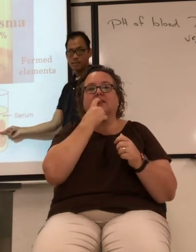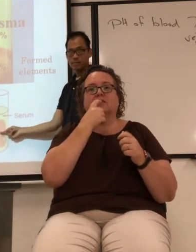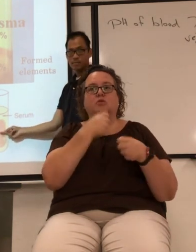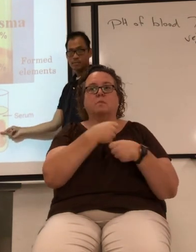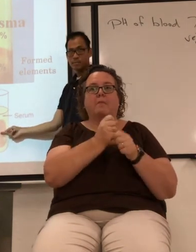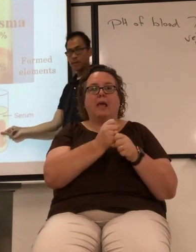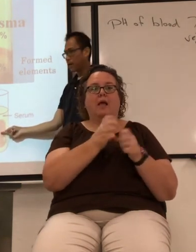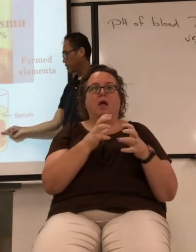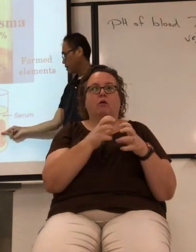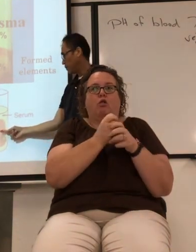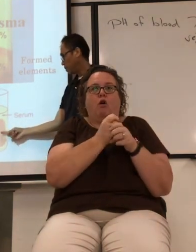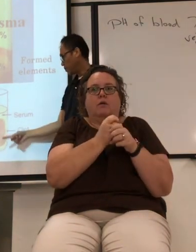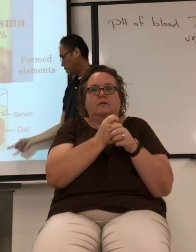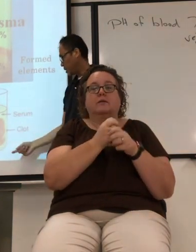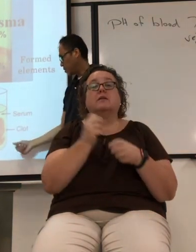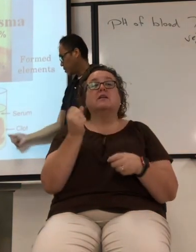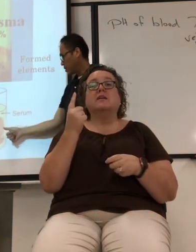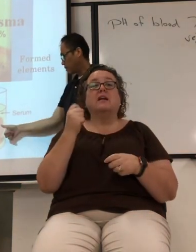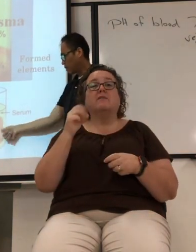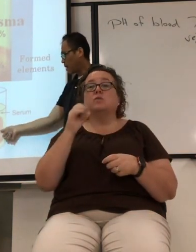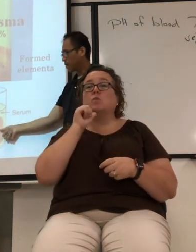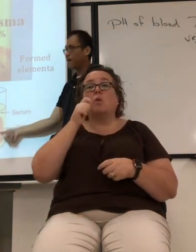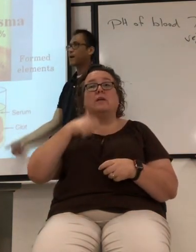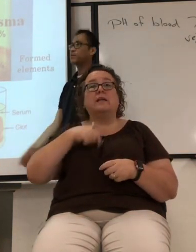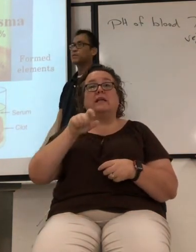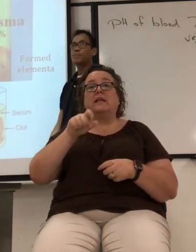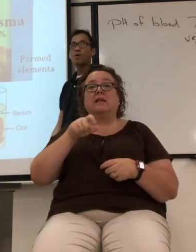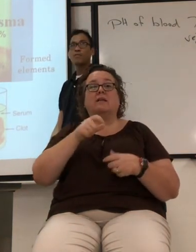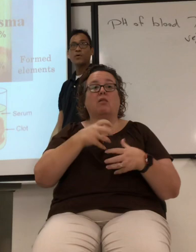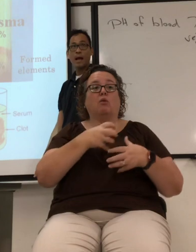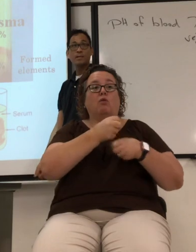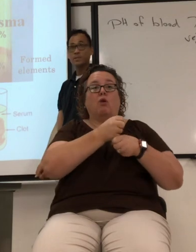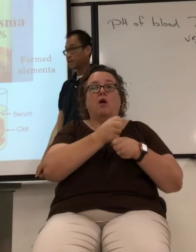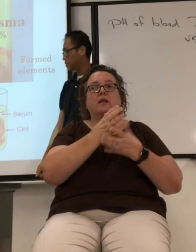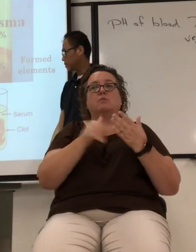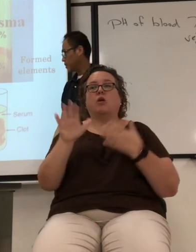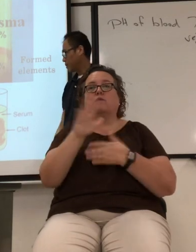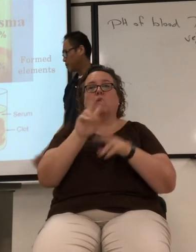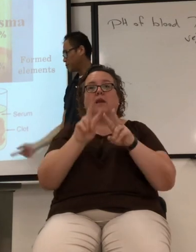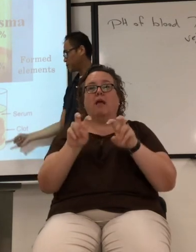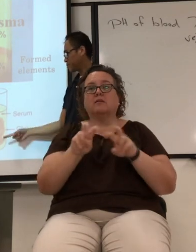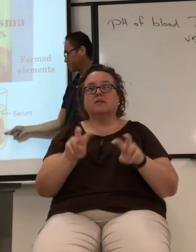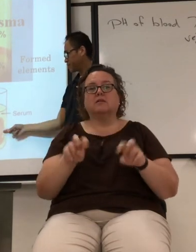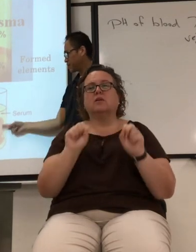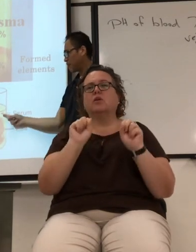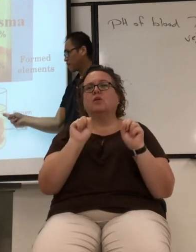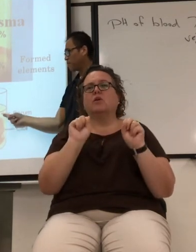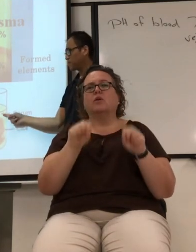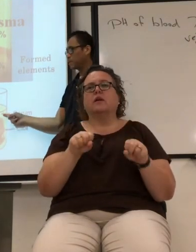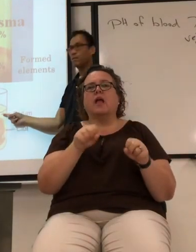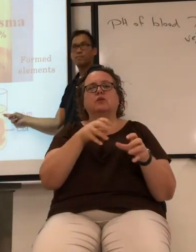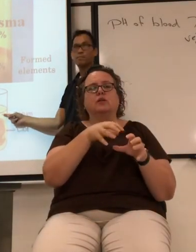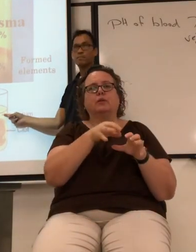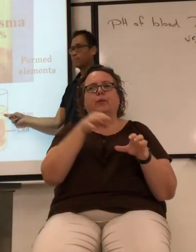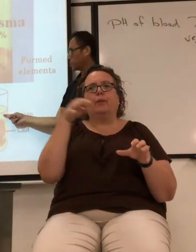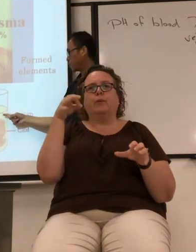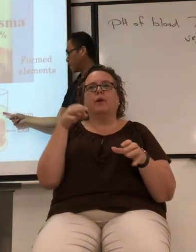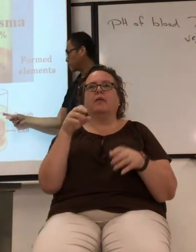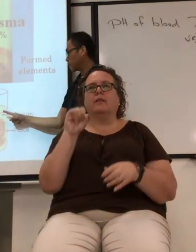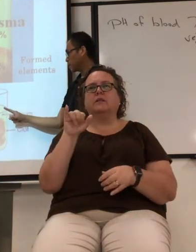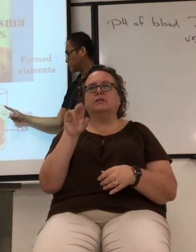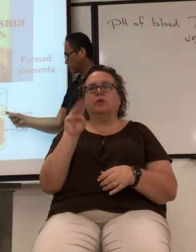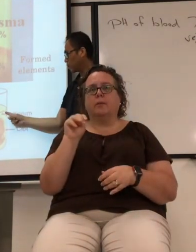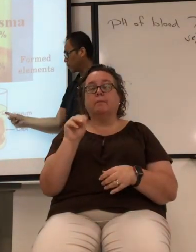clot. Okay? If you don't need the clotting factors as part of your analysis, you can just siphon off the serum.